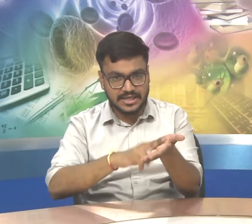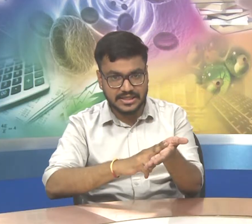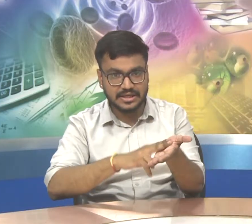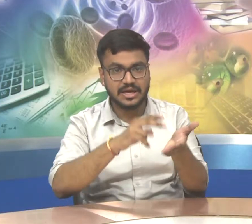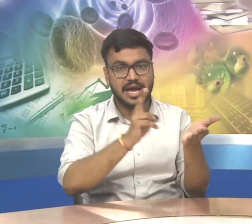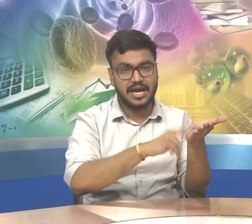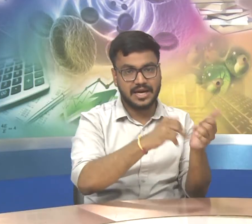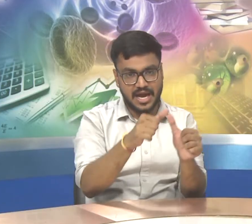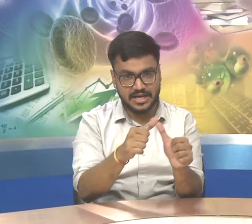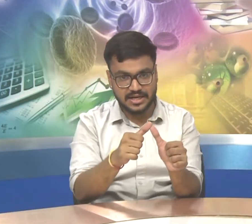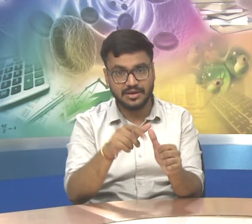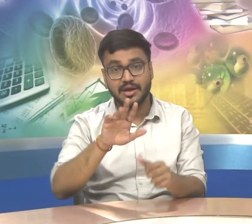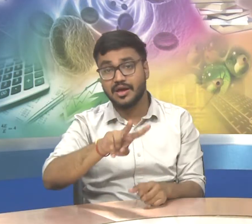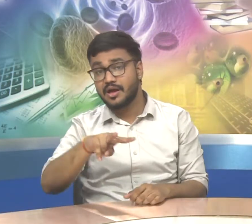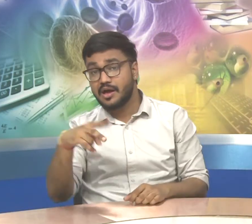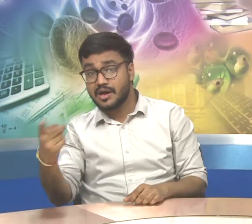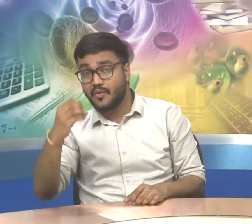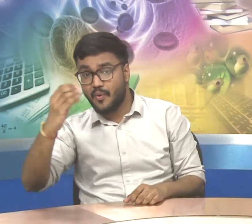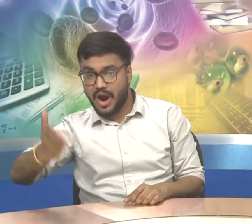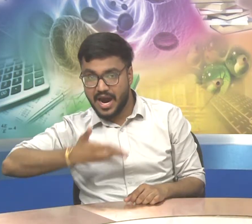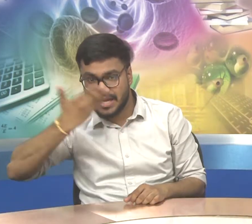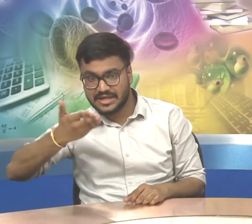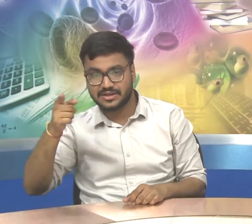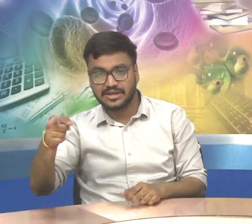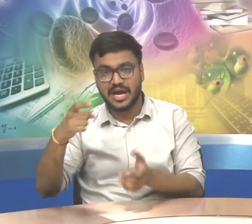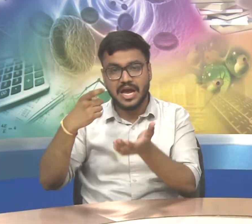by oxygen scale.